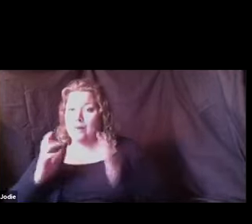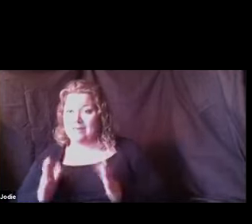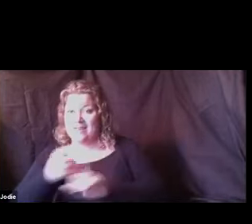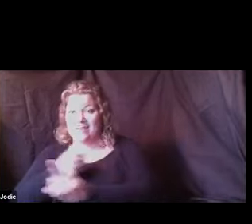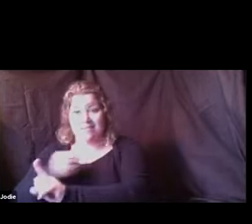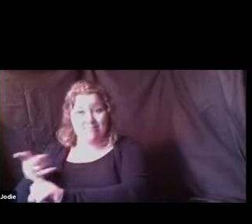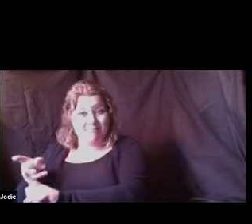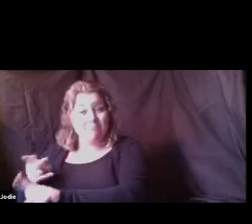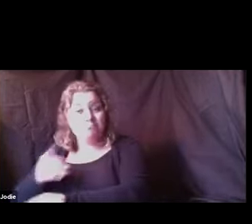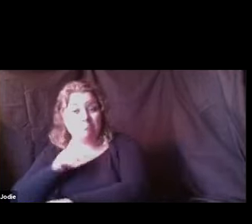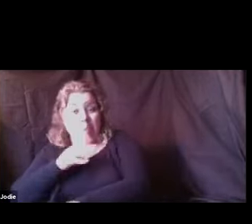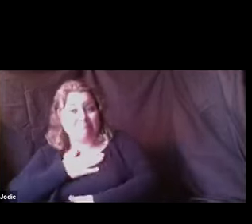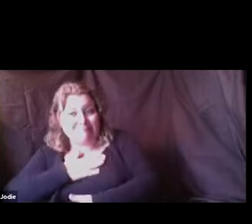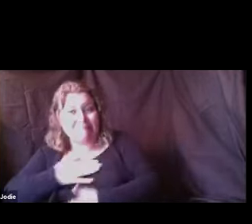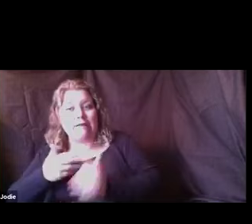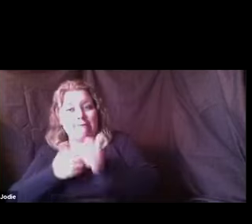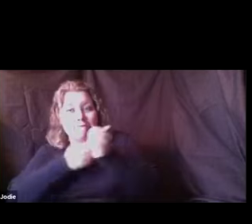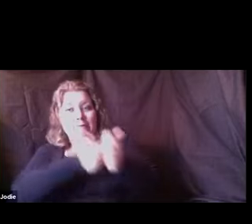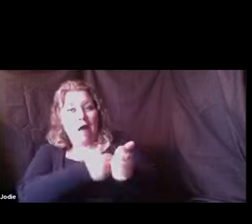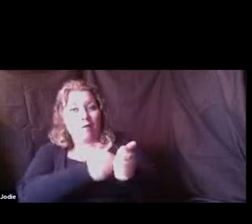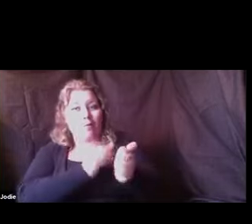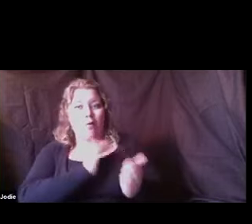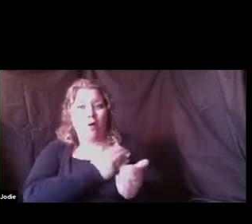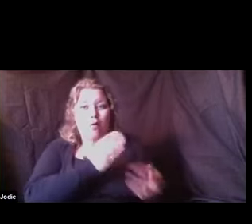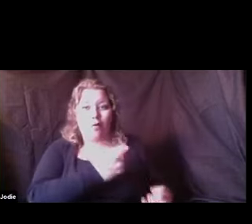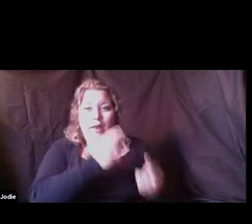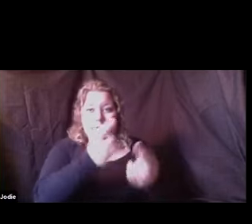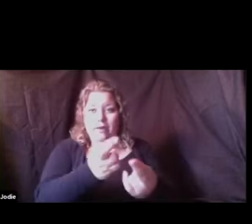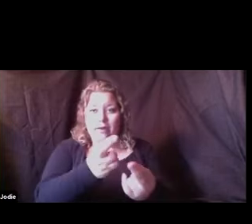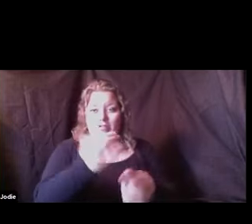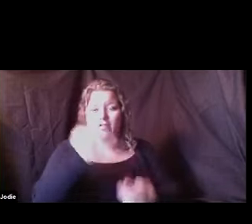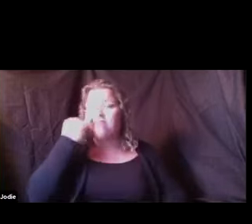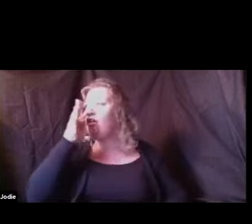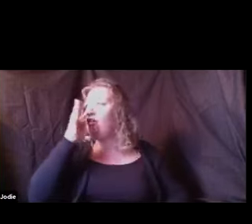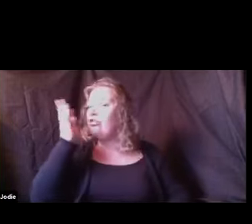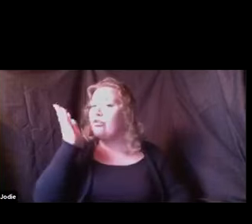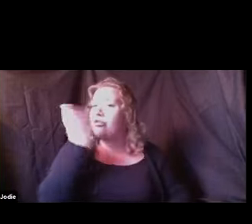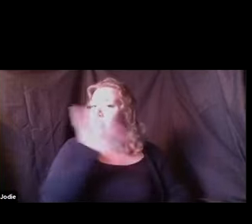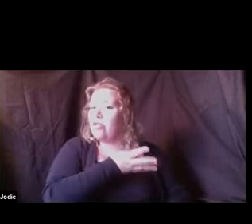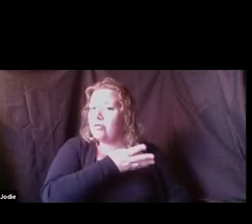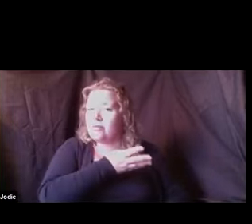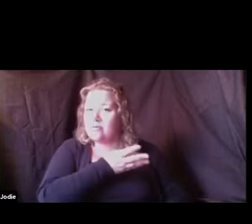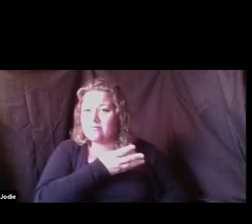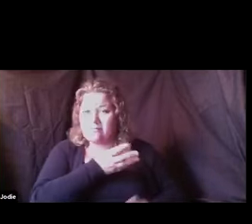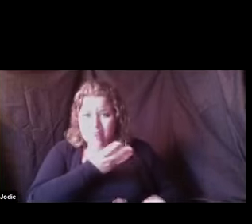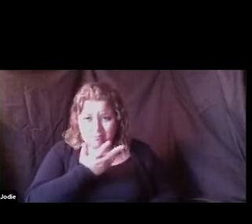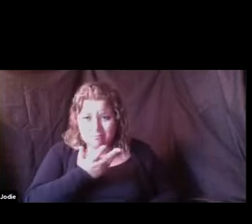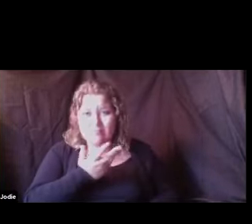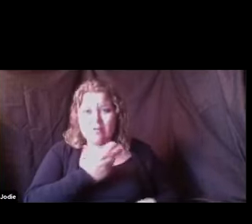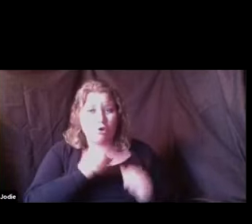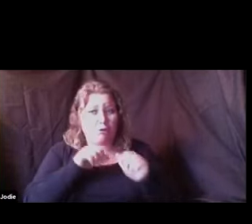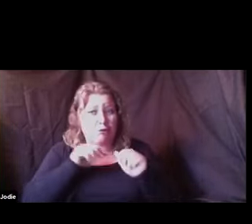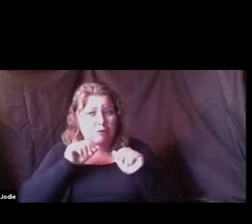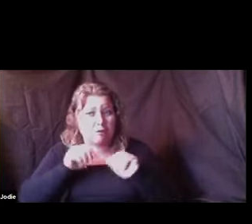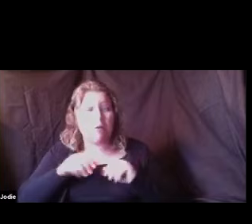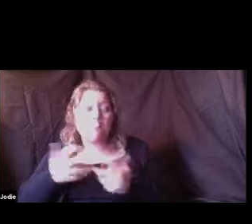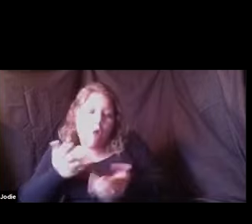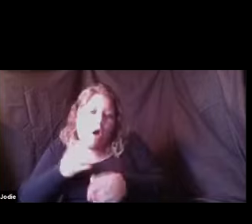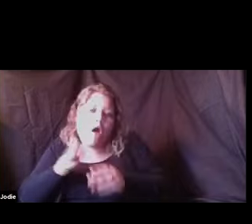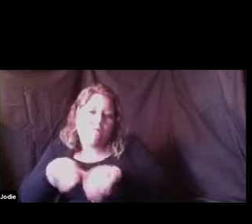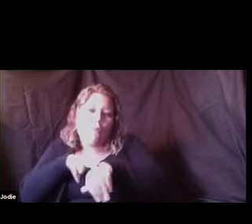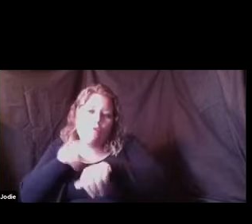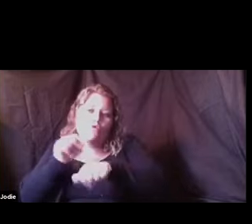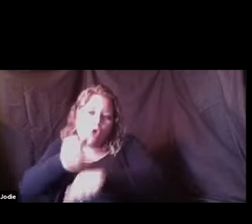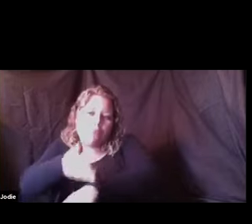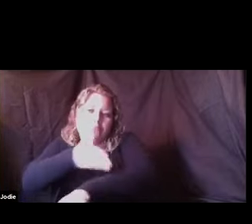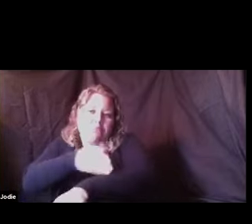those. Because if we weren't doing that, and could we be better at that? Sure, we could be,